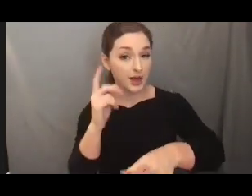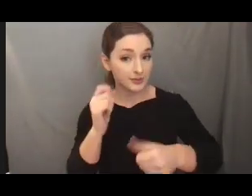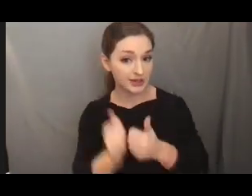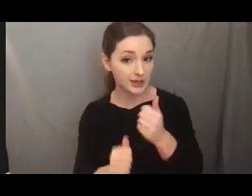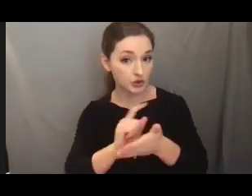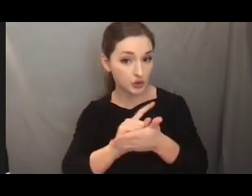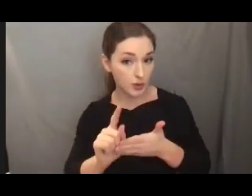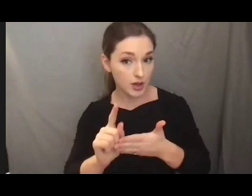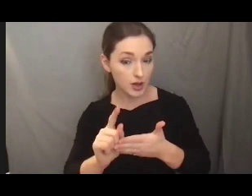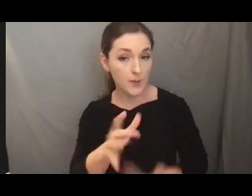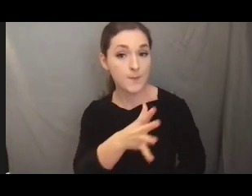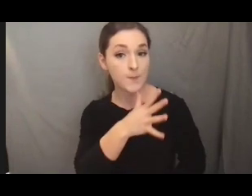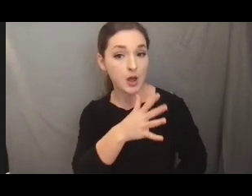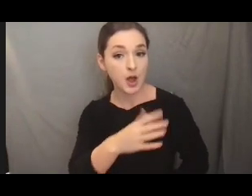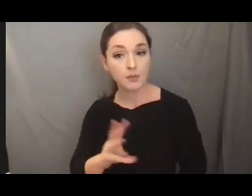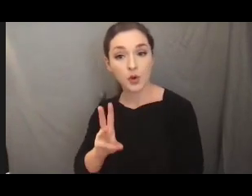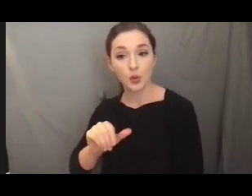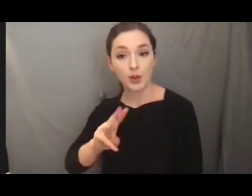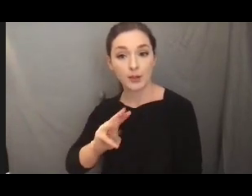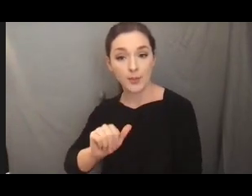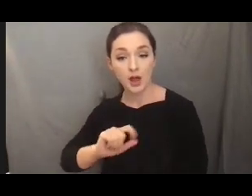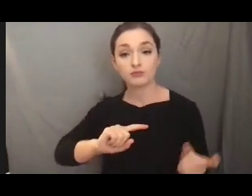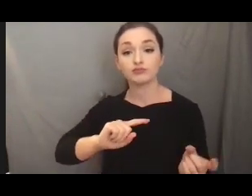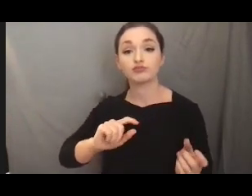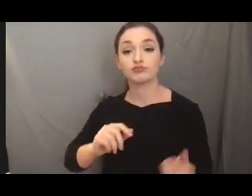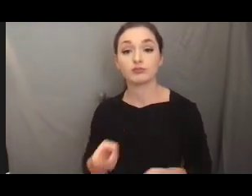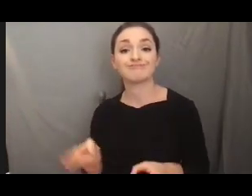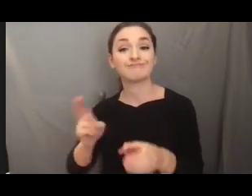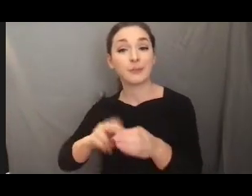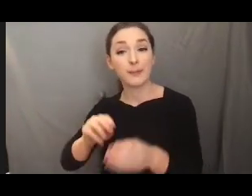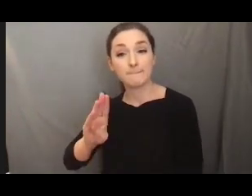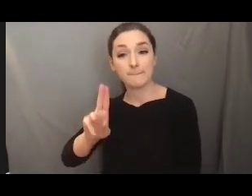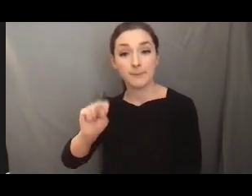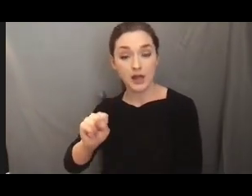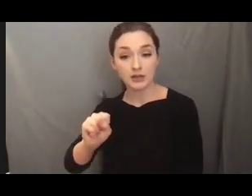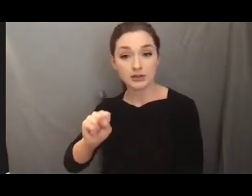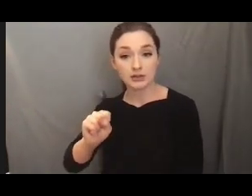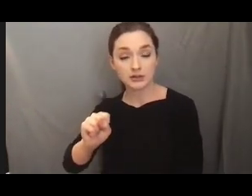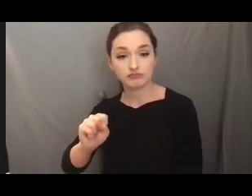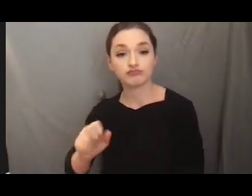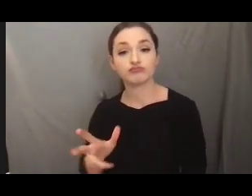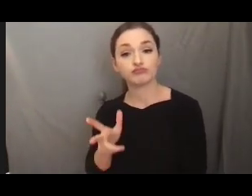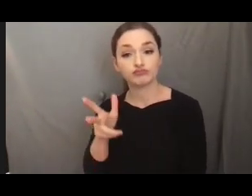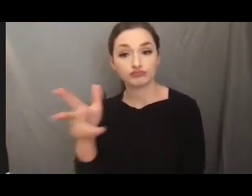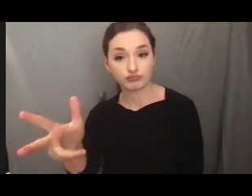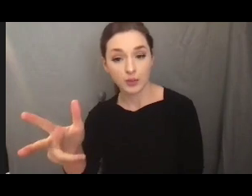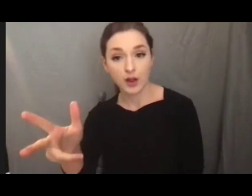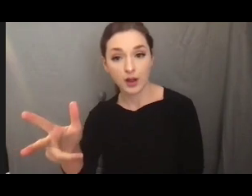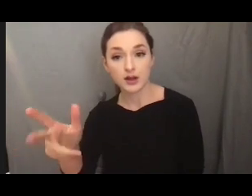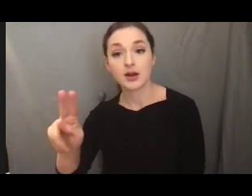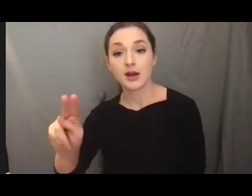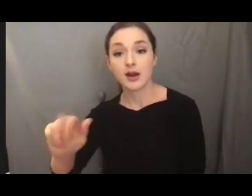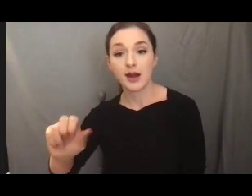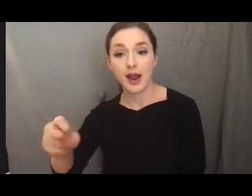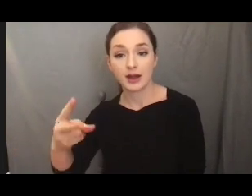that would treat Black patients some 50 miles away in Nashville. They rode together in the back, the only place